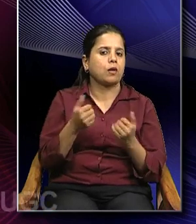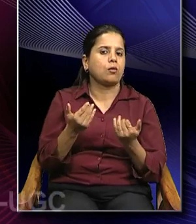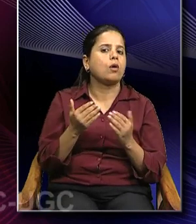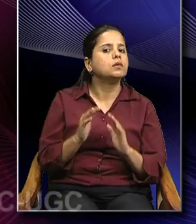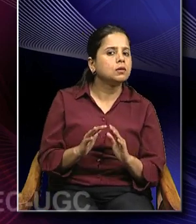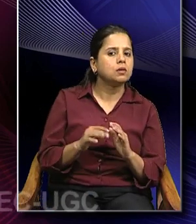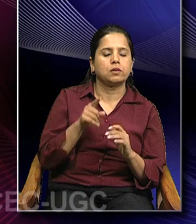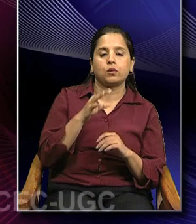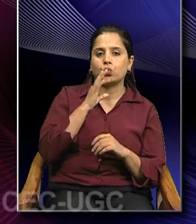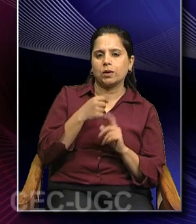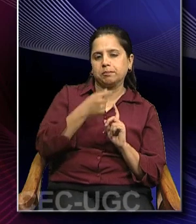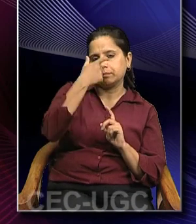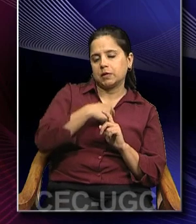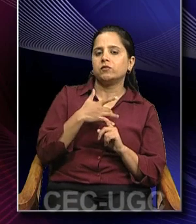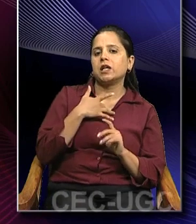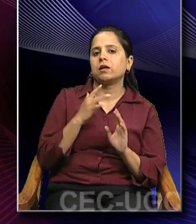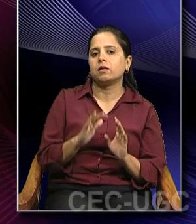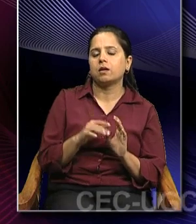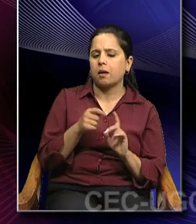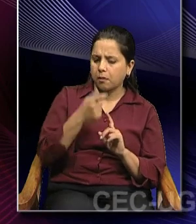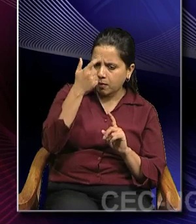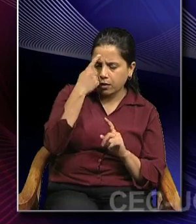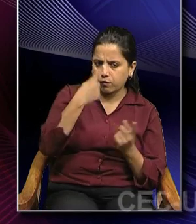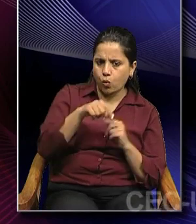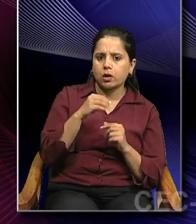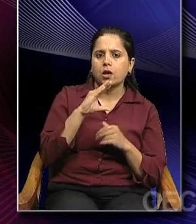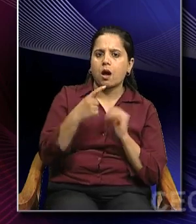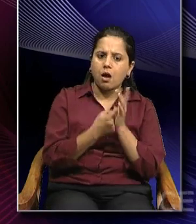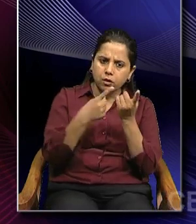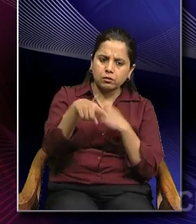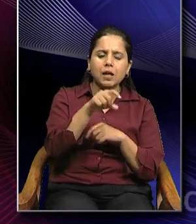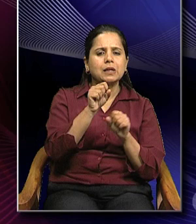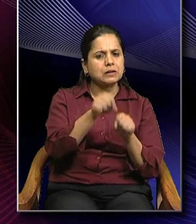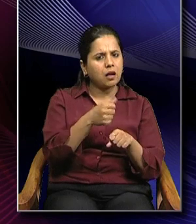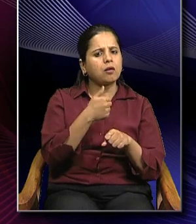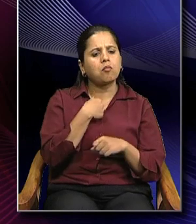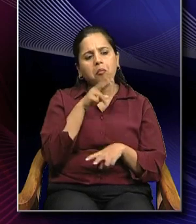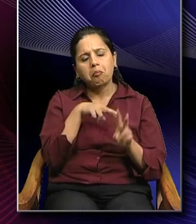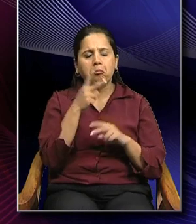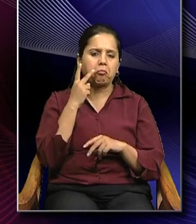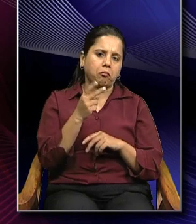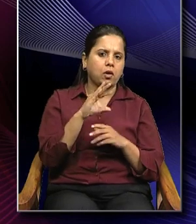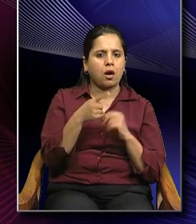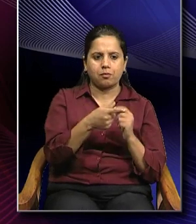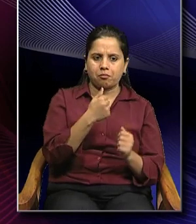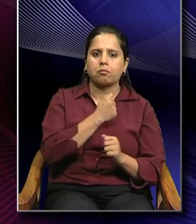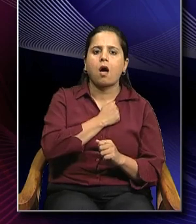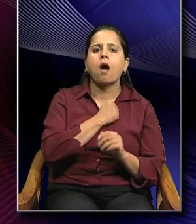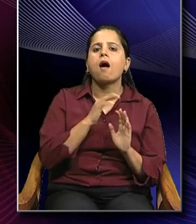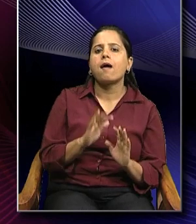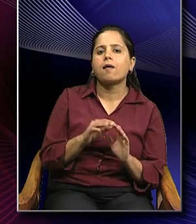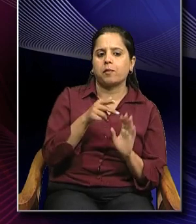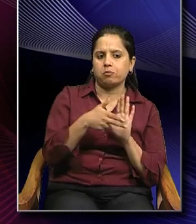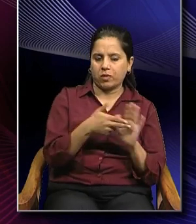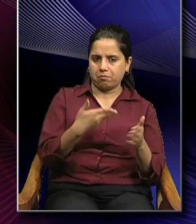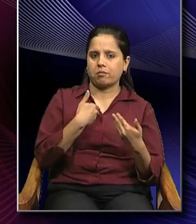is really personal, that is very personal for a customer, that yes, I consider this company to be mine, I consider this